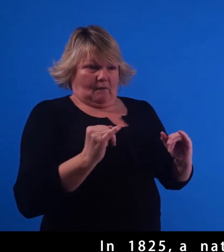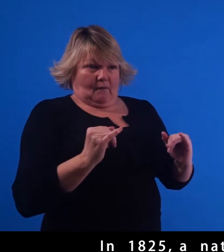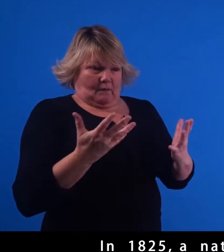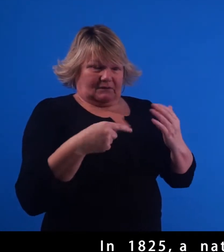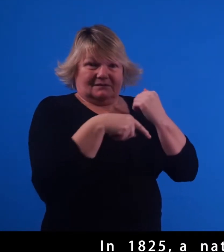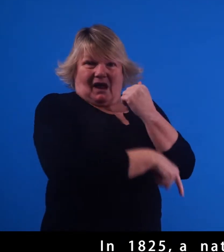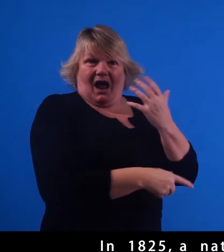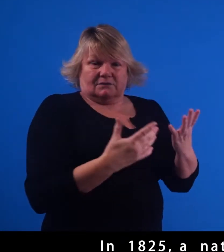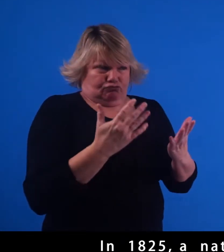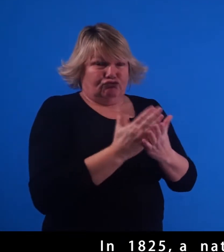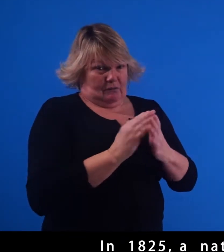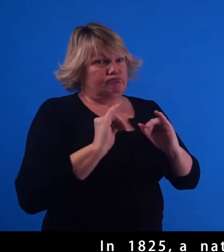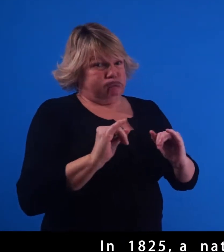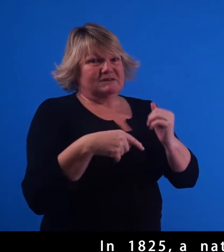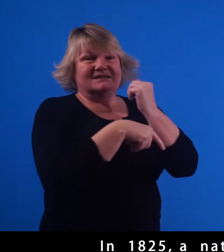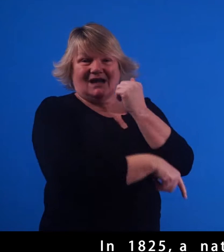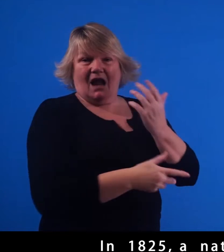debt.